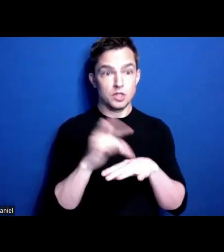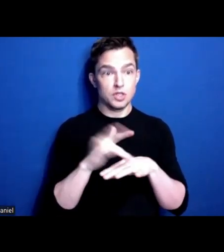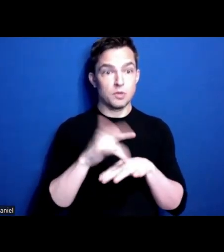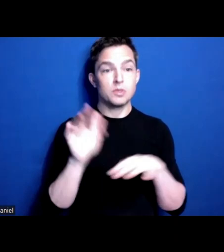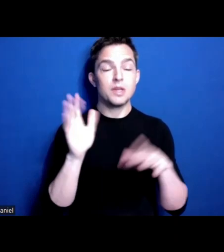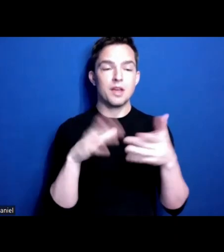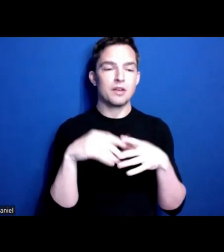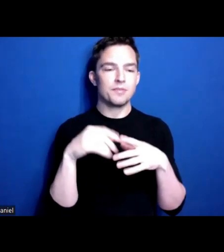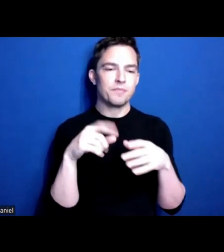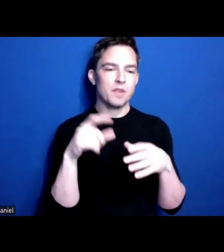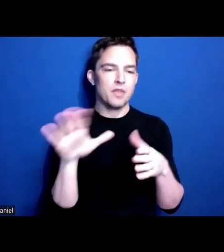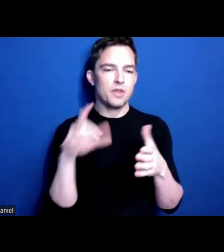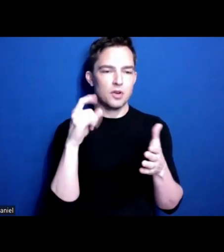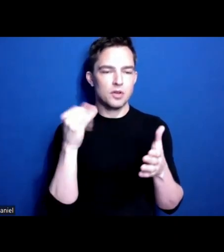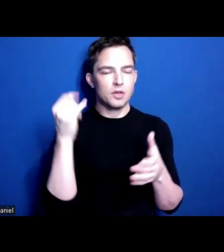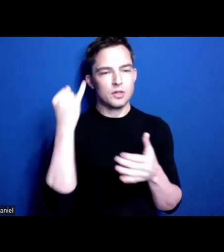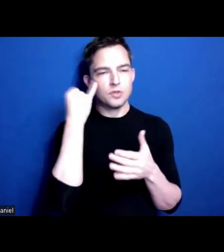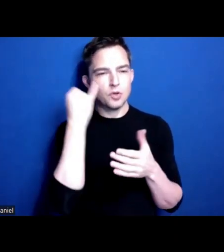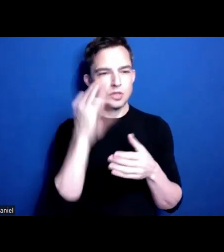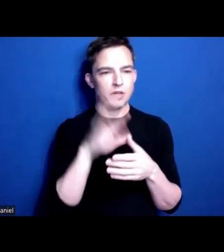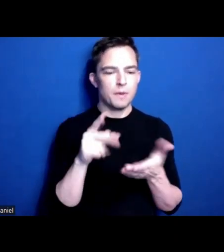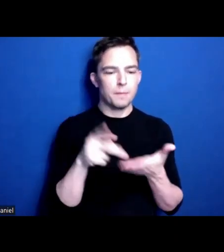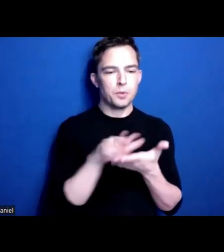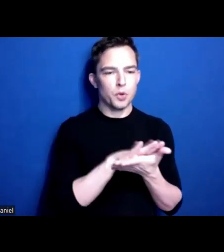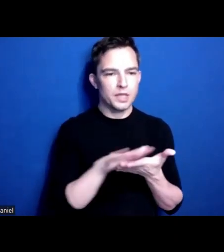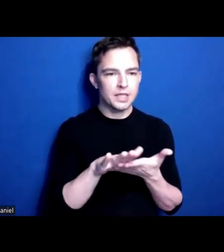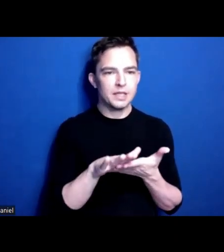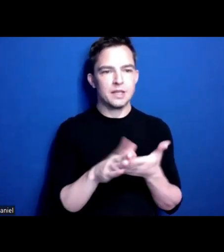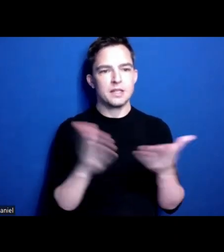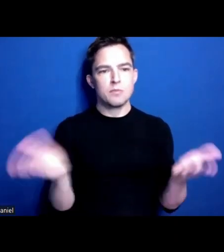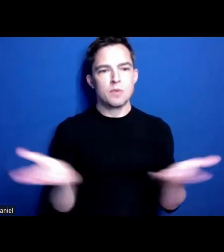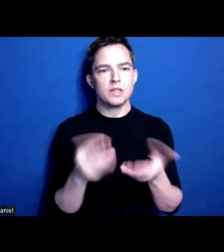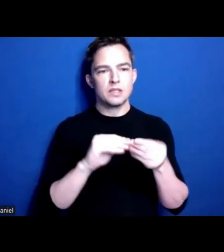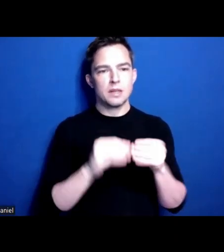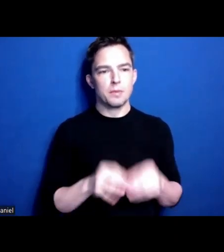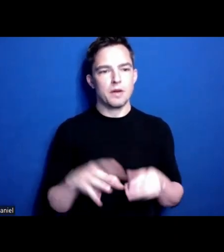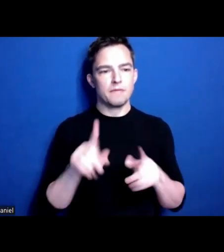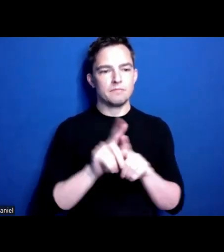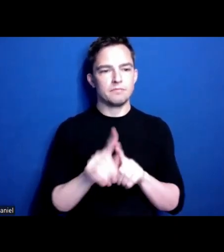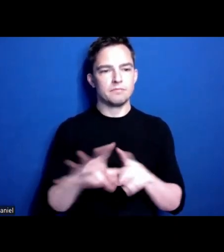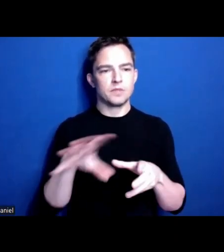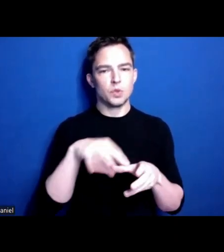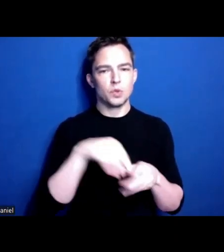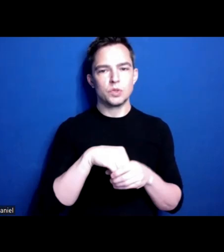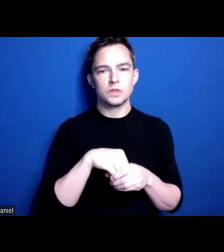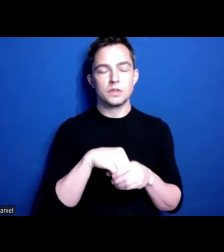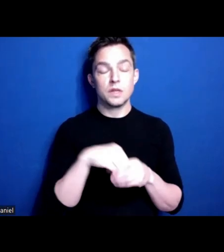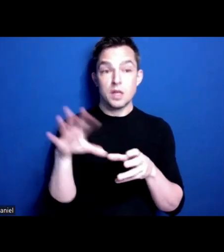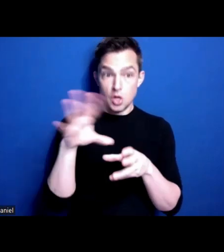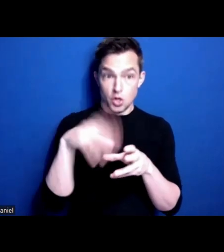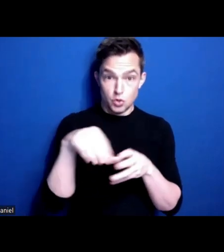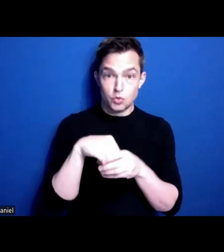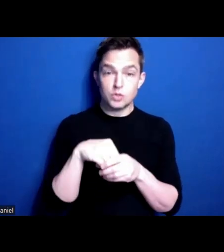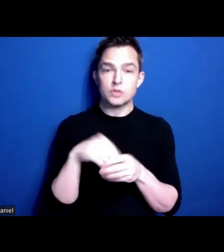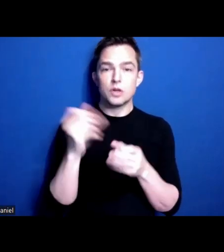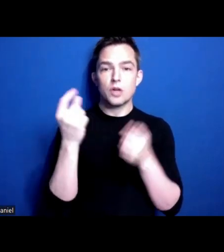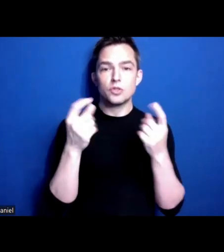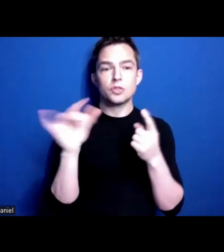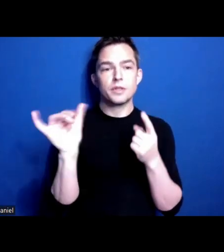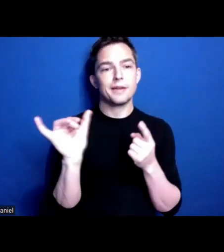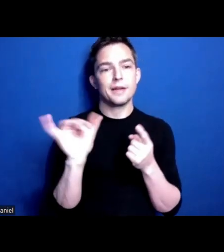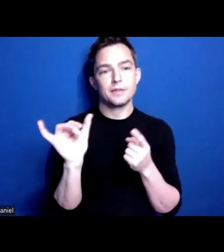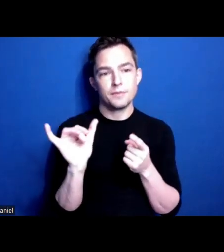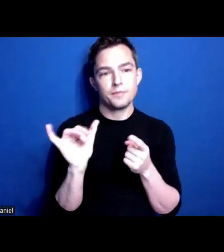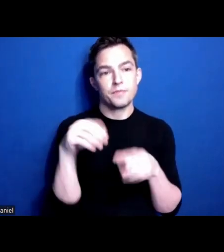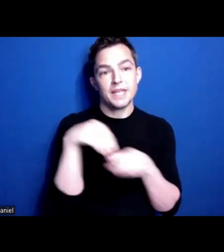purity, vis-a-vis the presence and number of inclusions. Inclusions are understood as